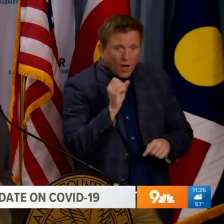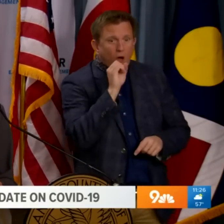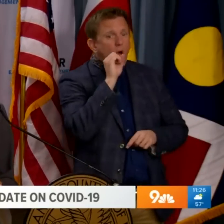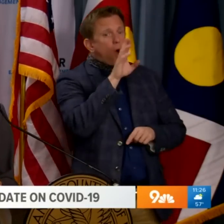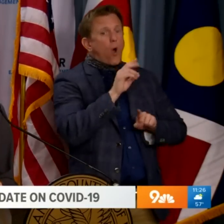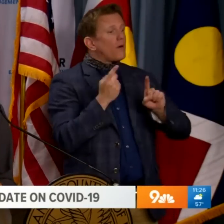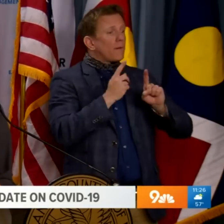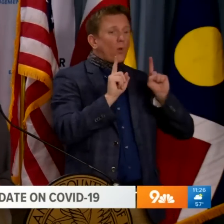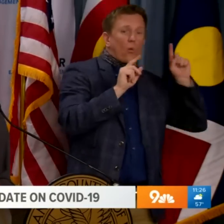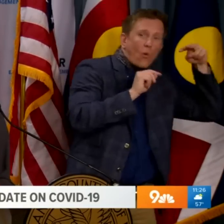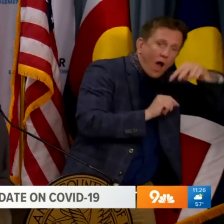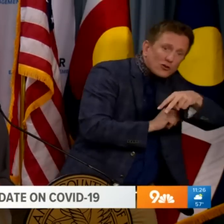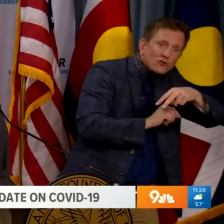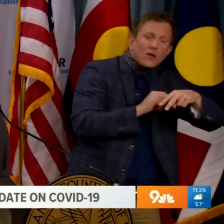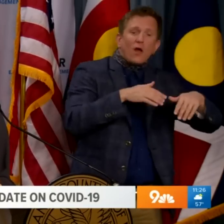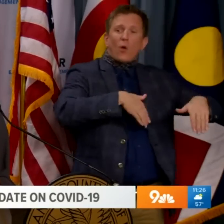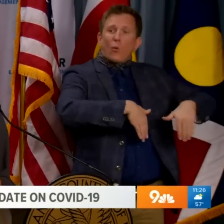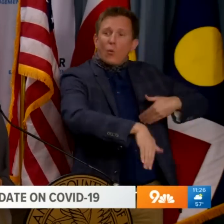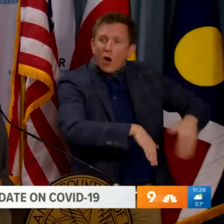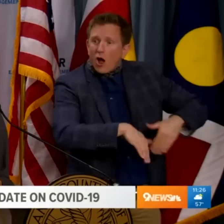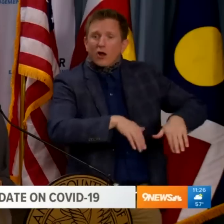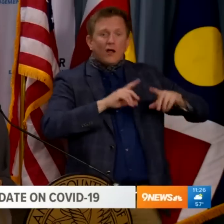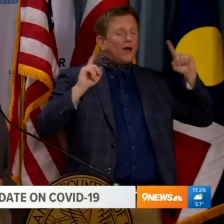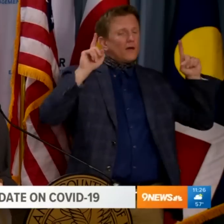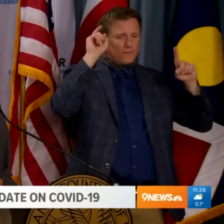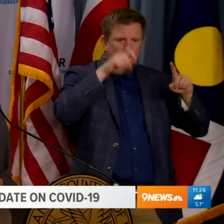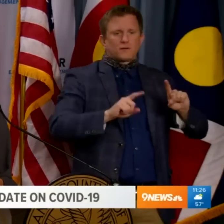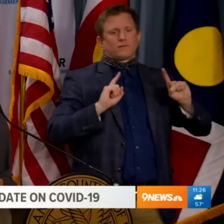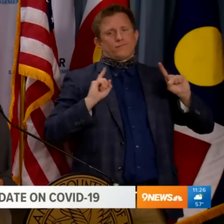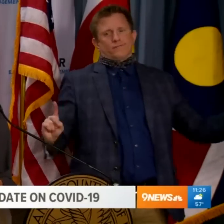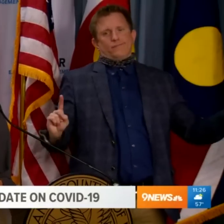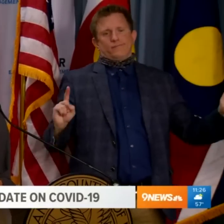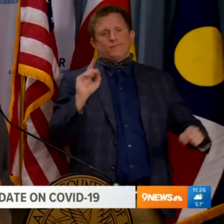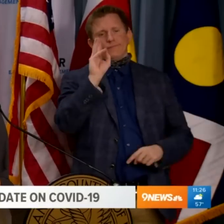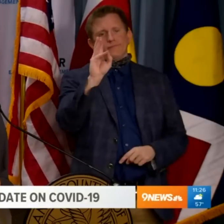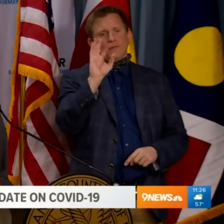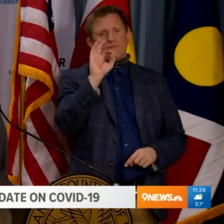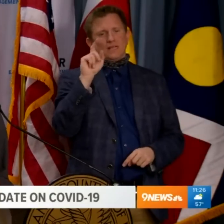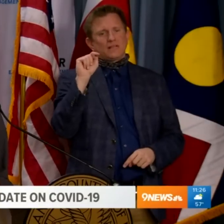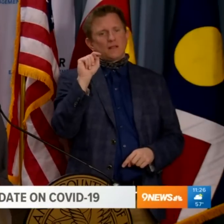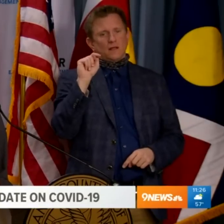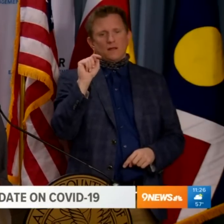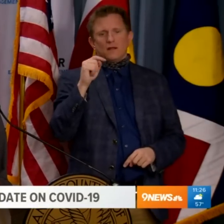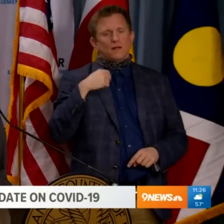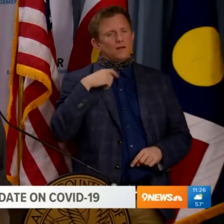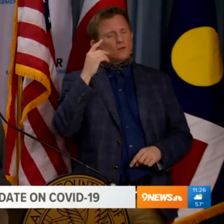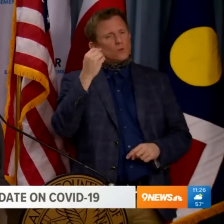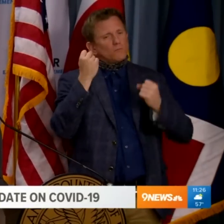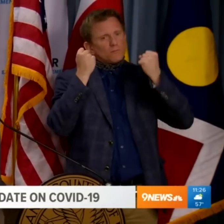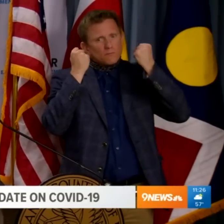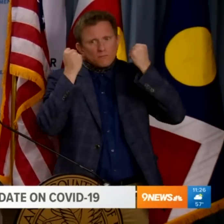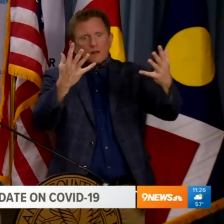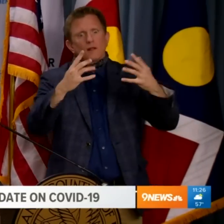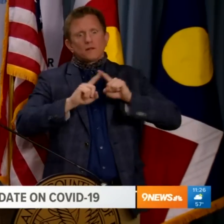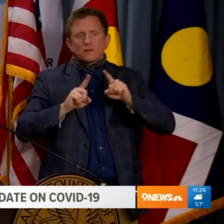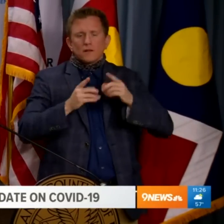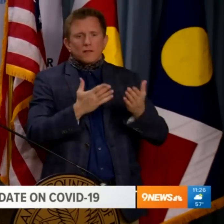be asked to strictly abide by the 6 foot, at minimum 6 foot